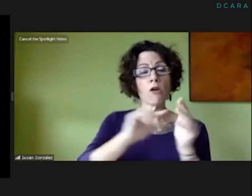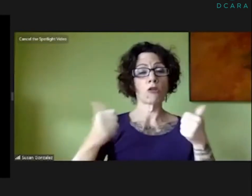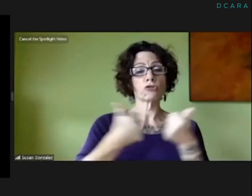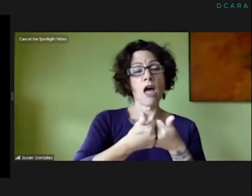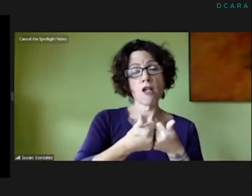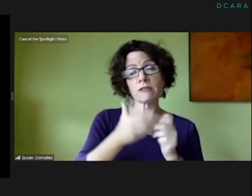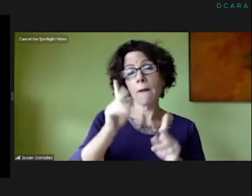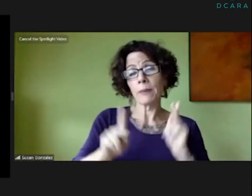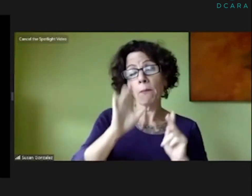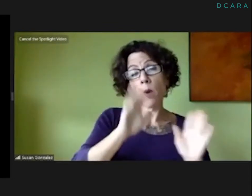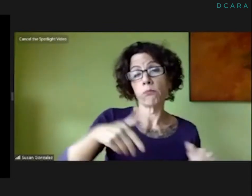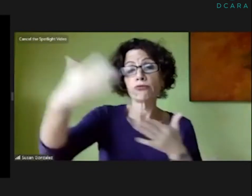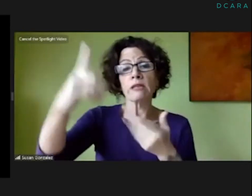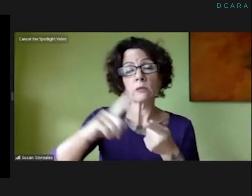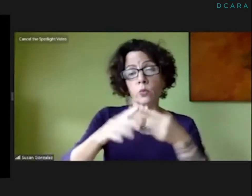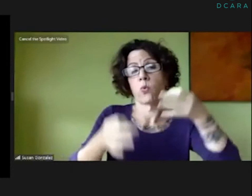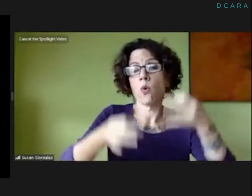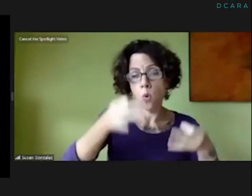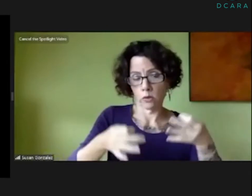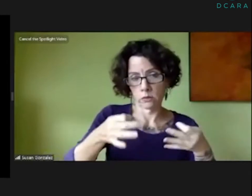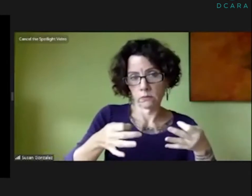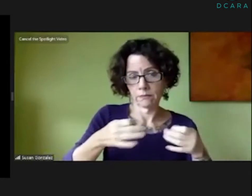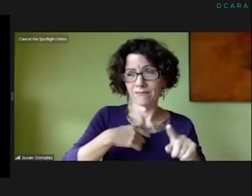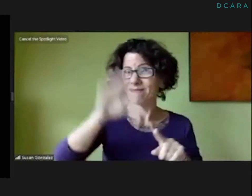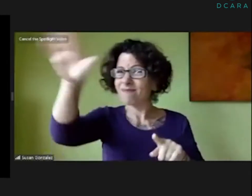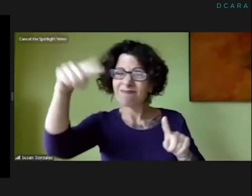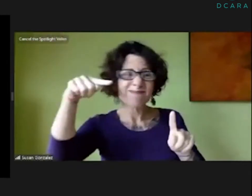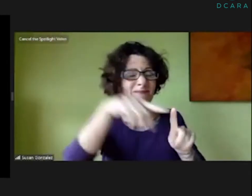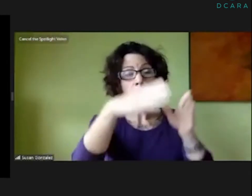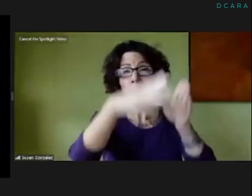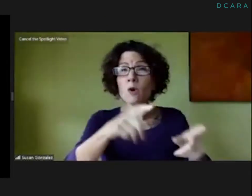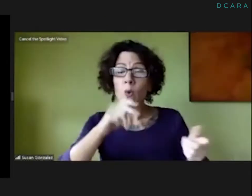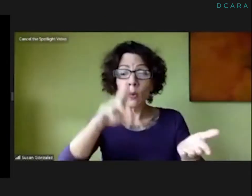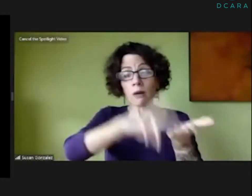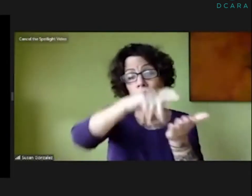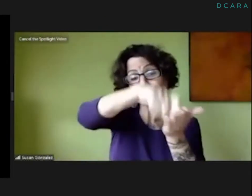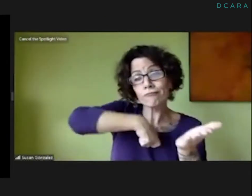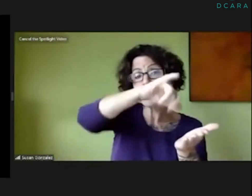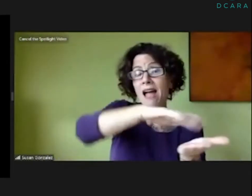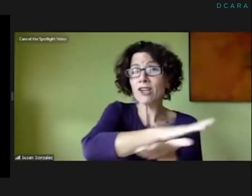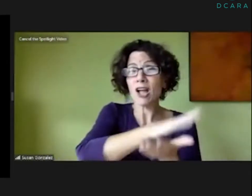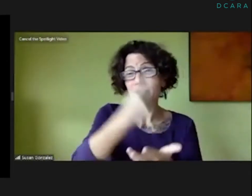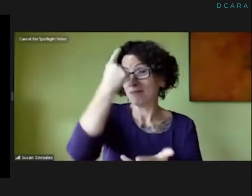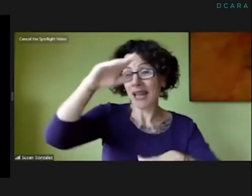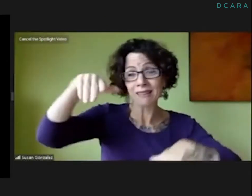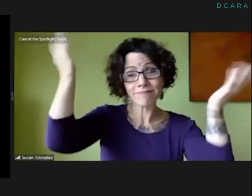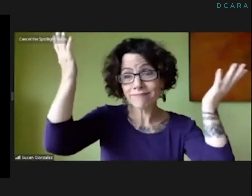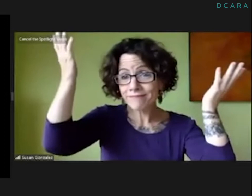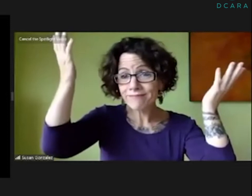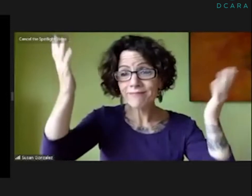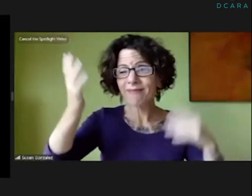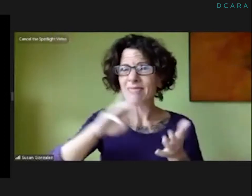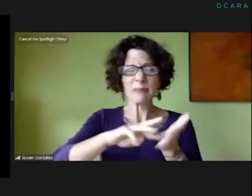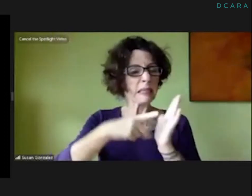Often a legal challenge that will be brought to court is a person will say, this person who signed the document was not in the right